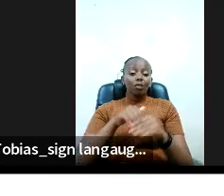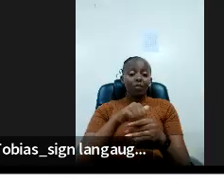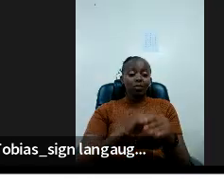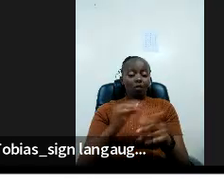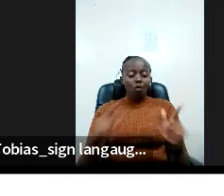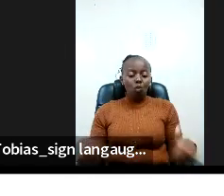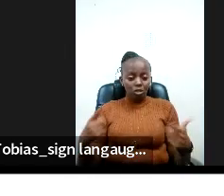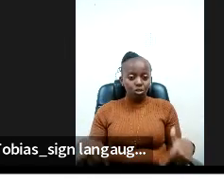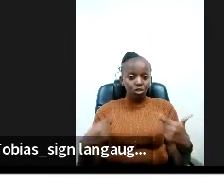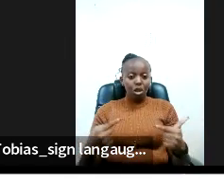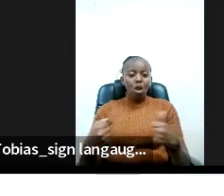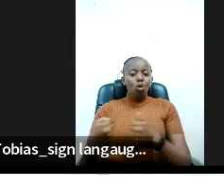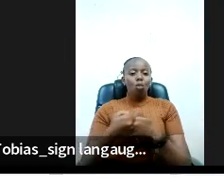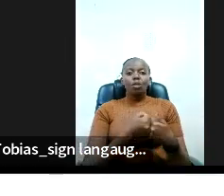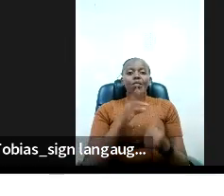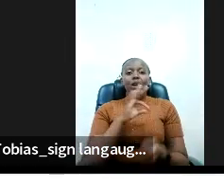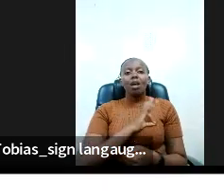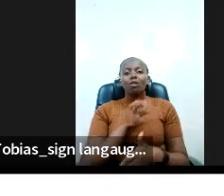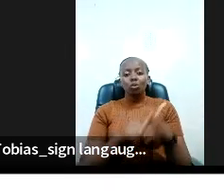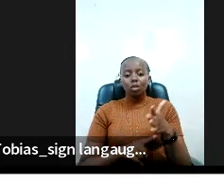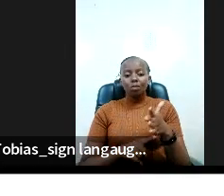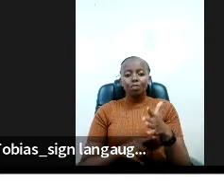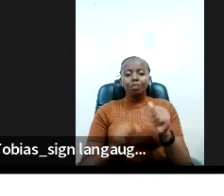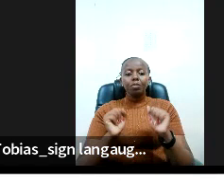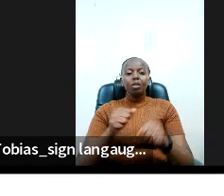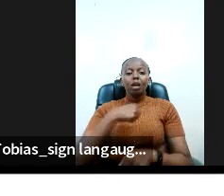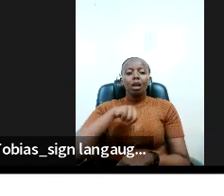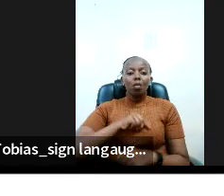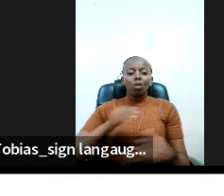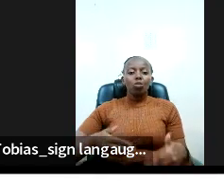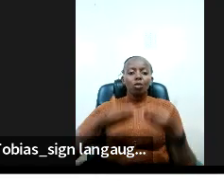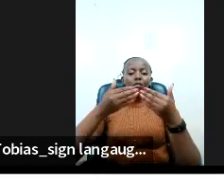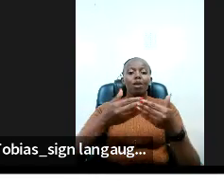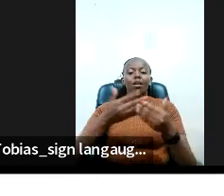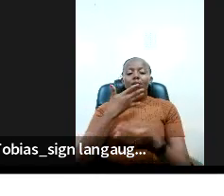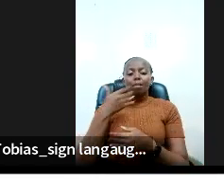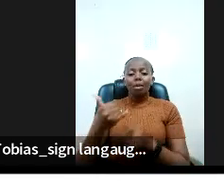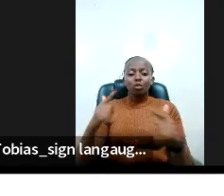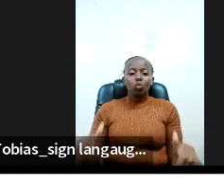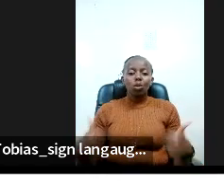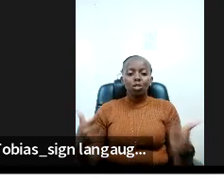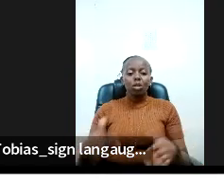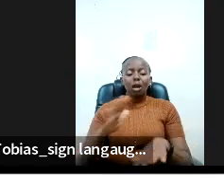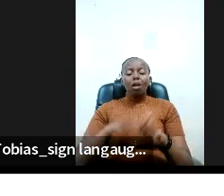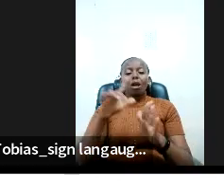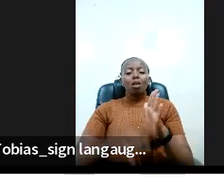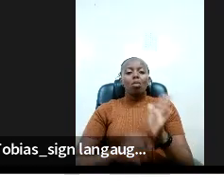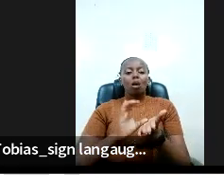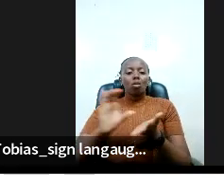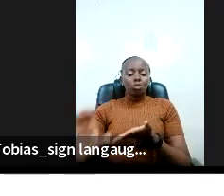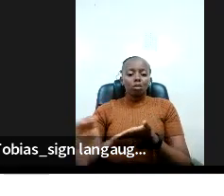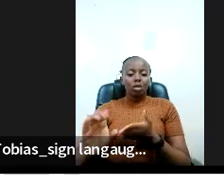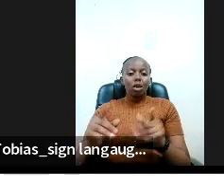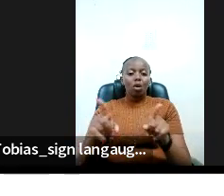wheelchairs, our competitive advantage is our ability to provide multifunctional wheelchairs at a lower cost,